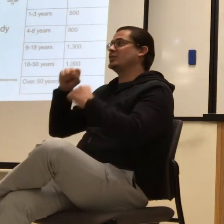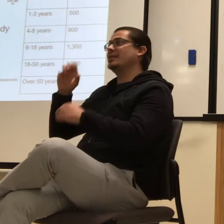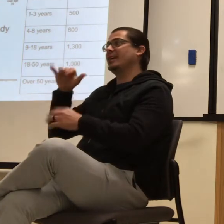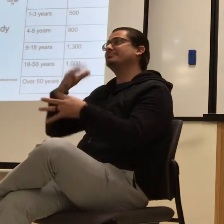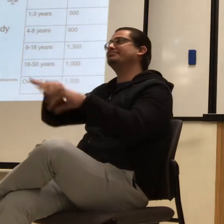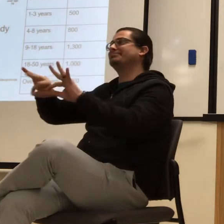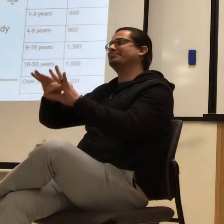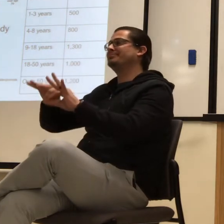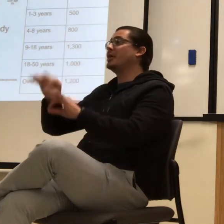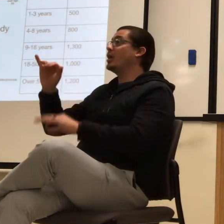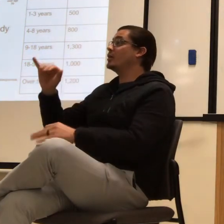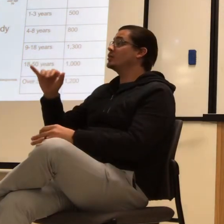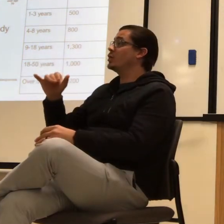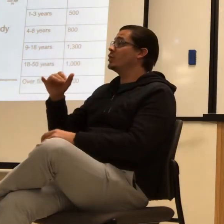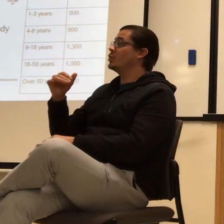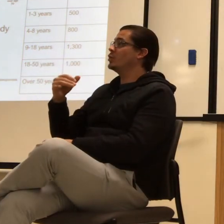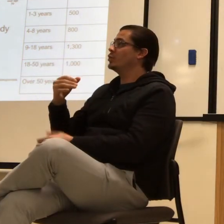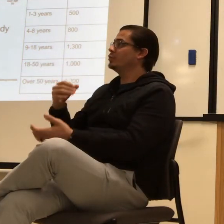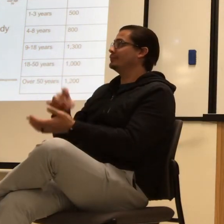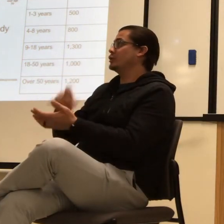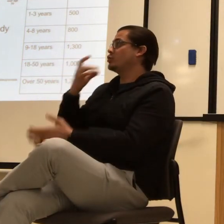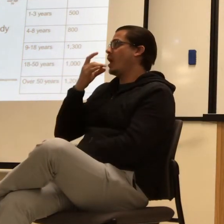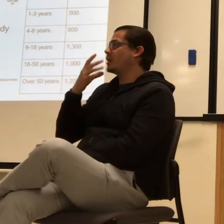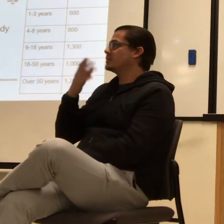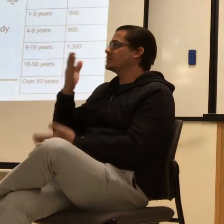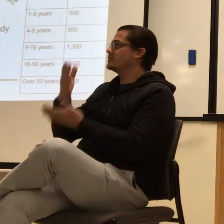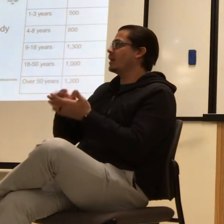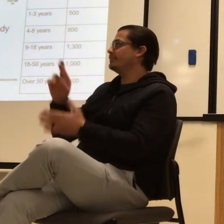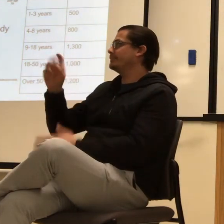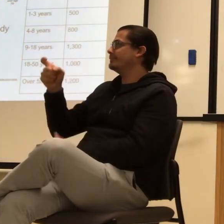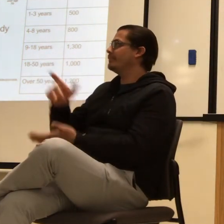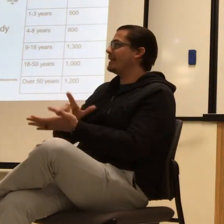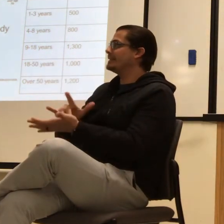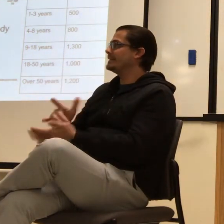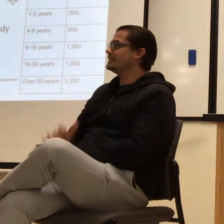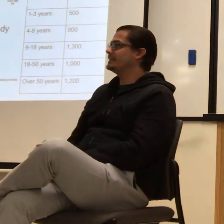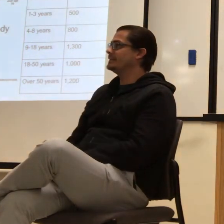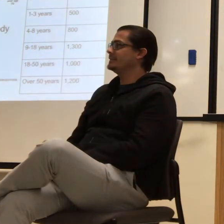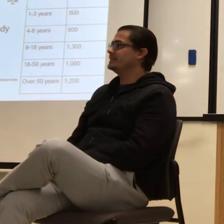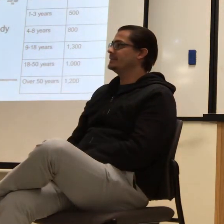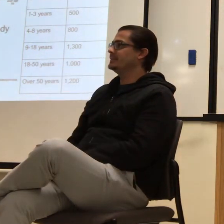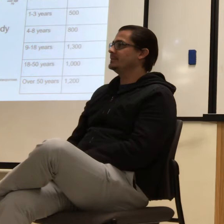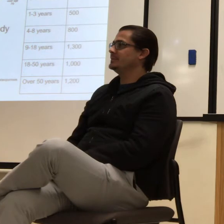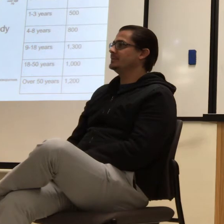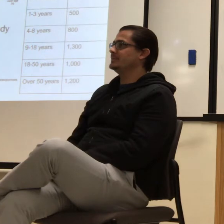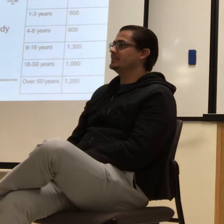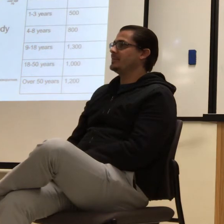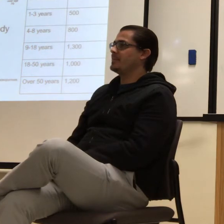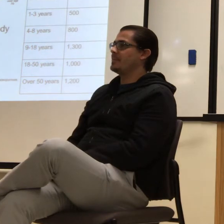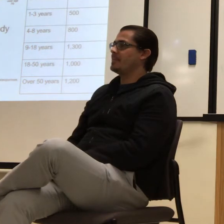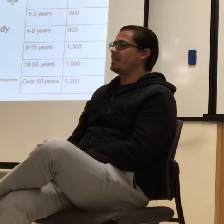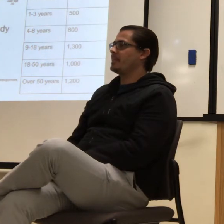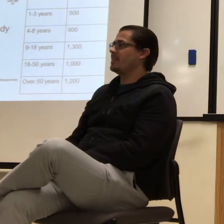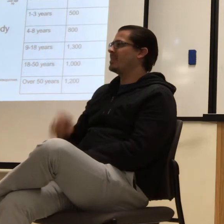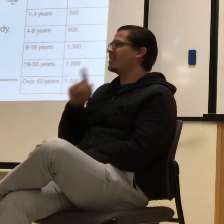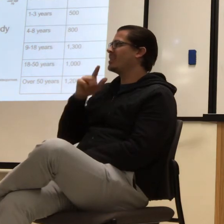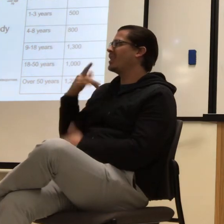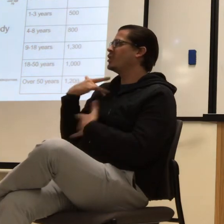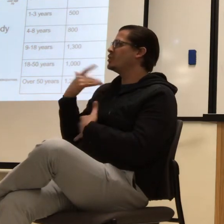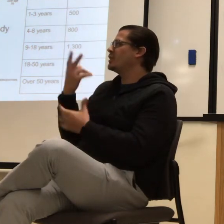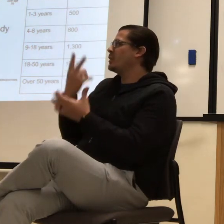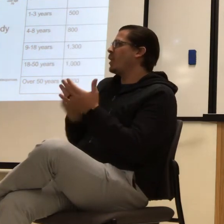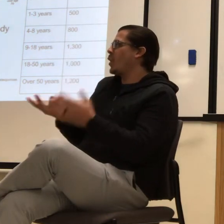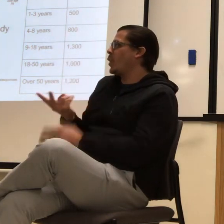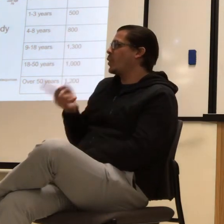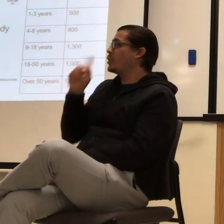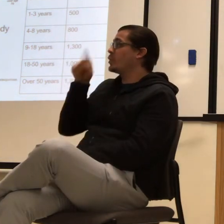But also, drugs can help. I mean, some of the pharmaceuticals. Talk about some of that. It's usually a combination of both. You usually